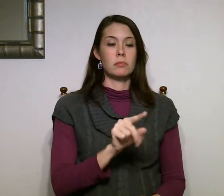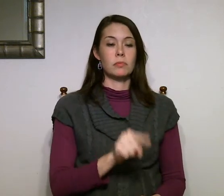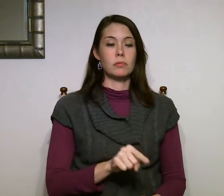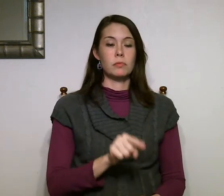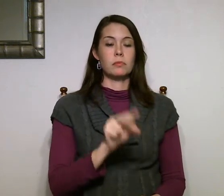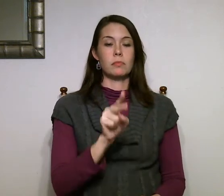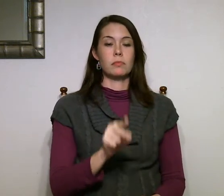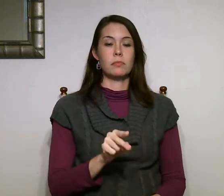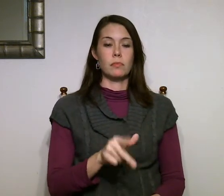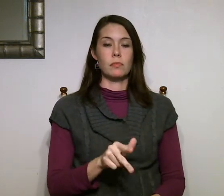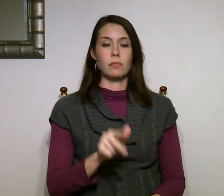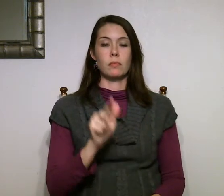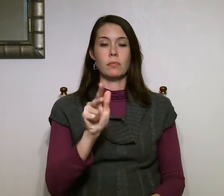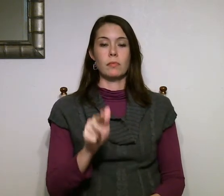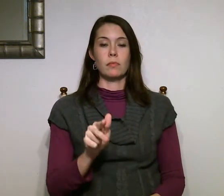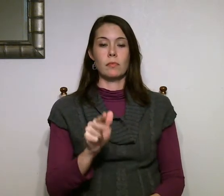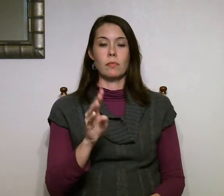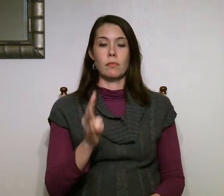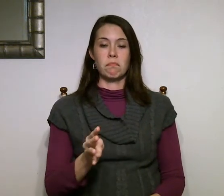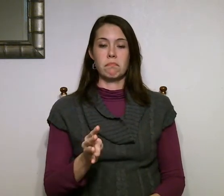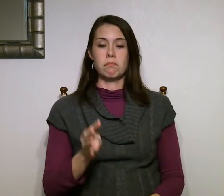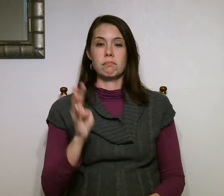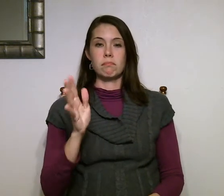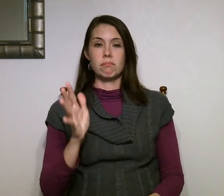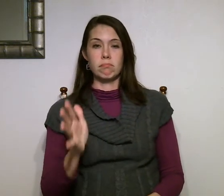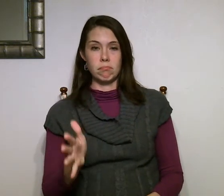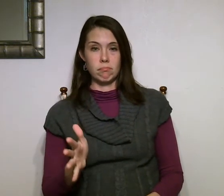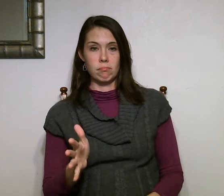1, 2, 3, 4, 5,